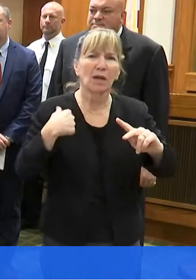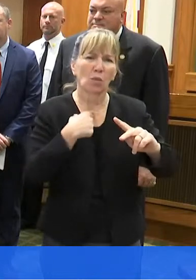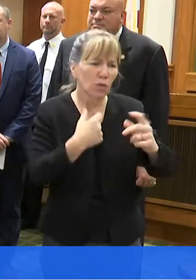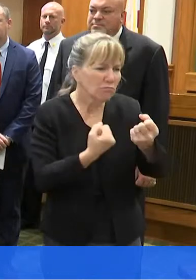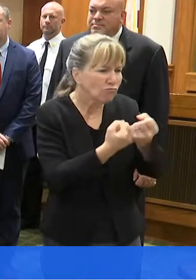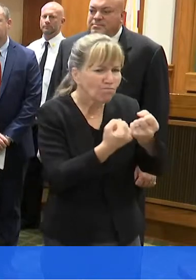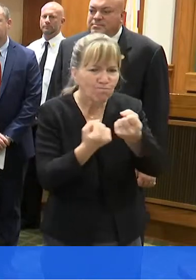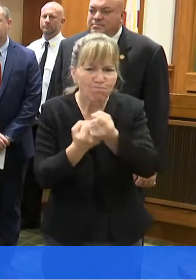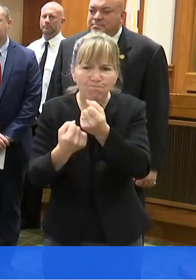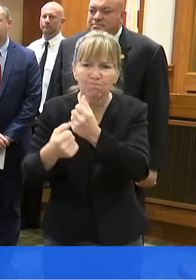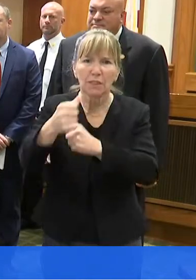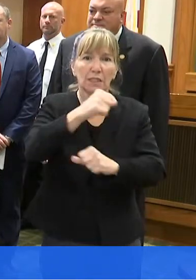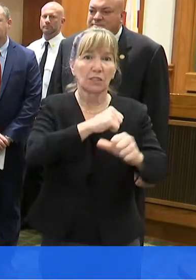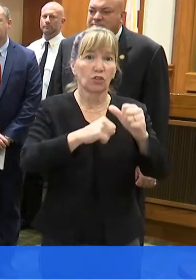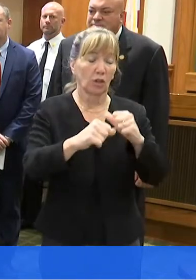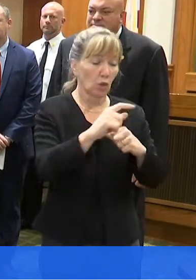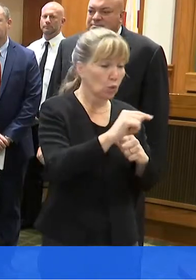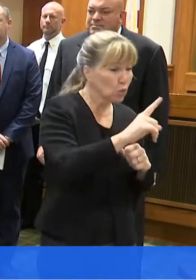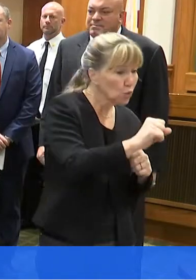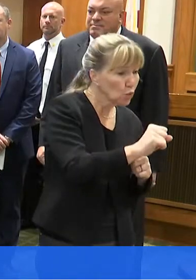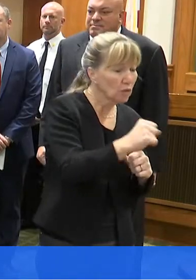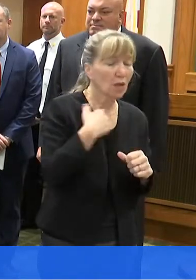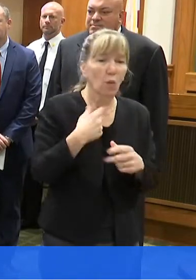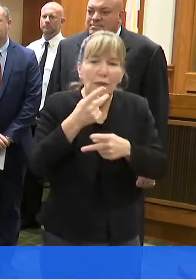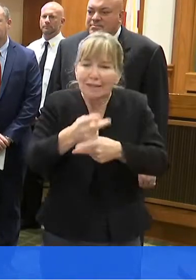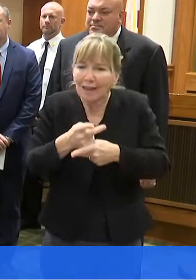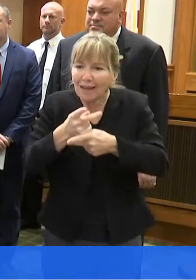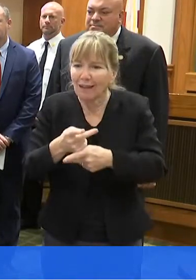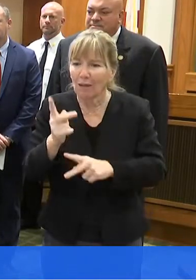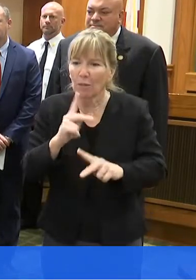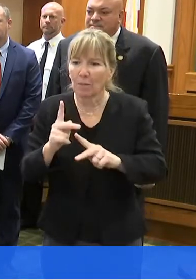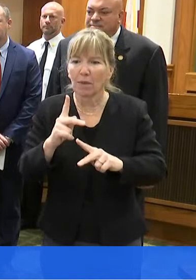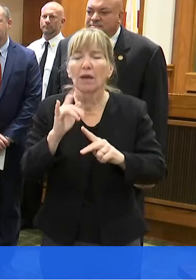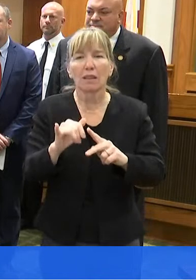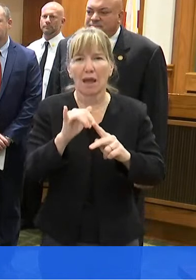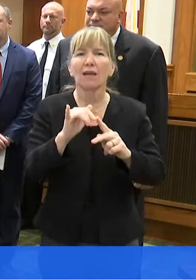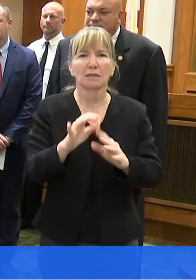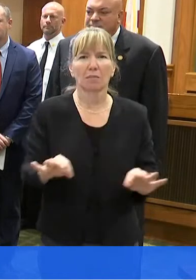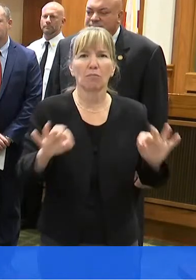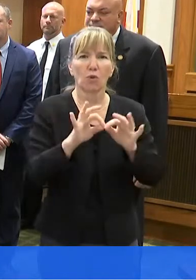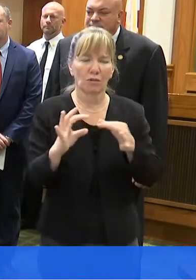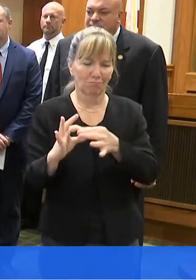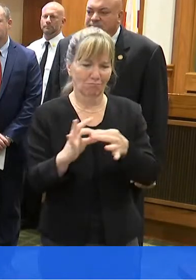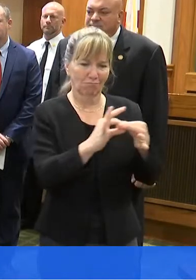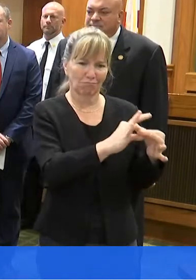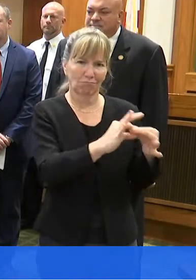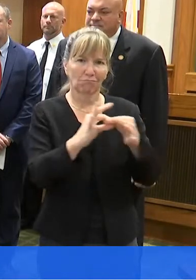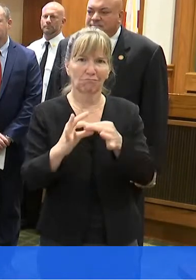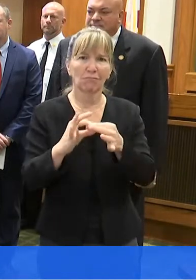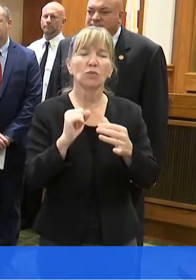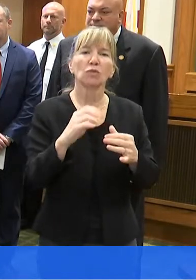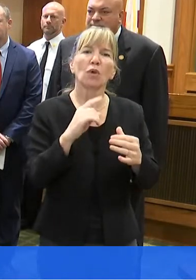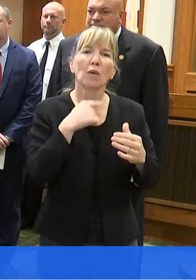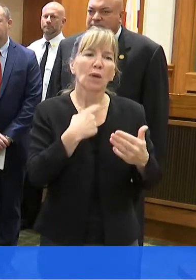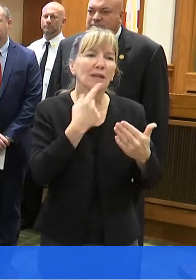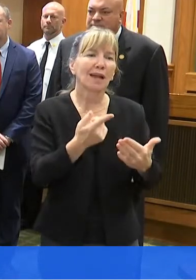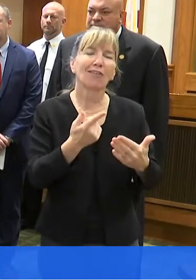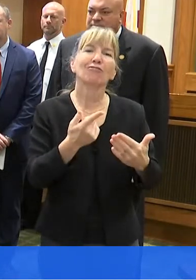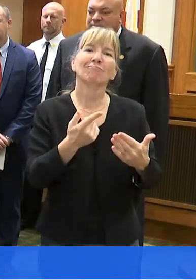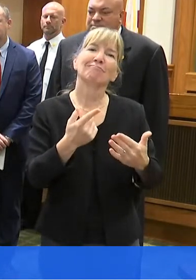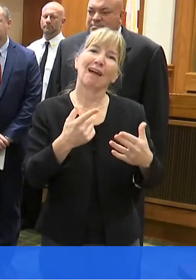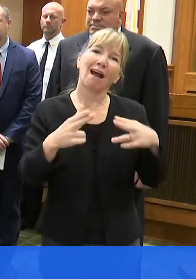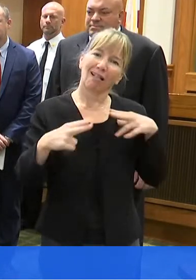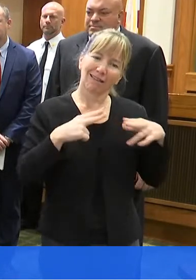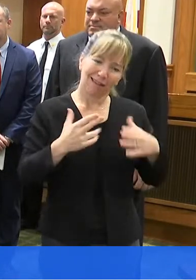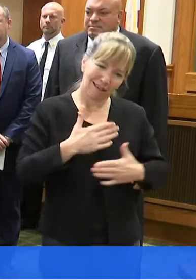other. So the tools are one thing, how we care about each other cannot be, substituted for that. So I want to wish you the best for the holidays, care about